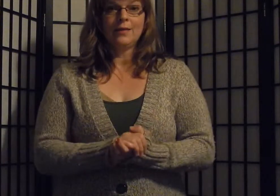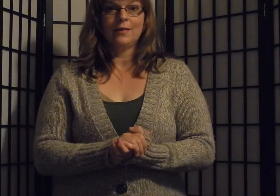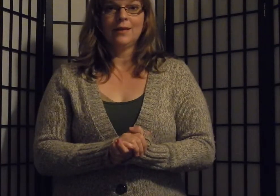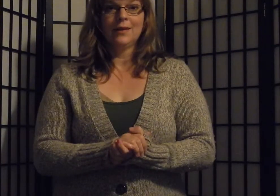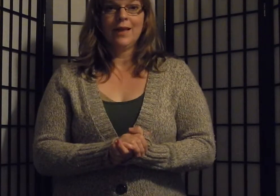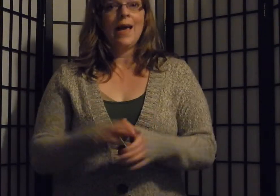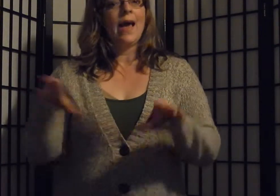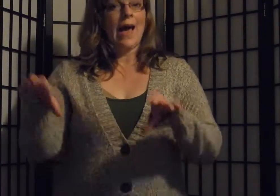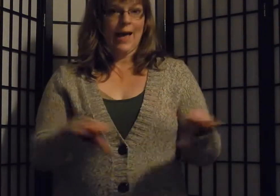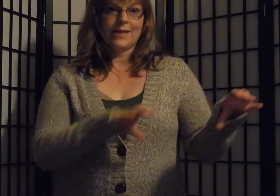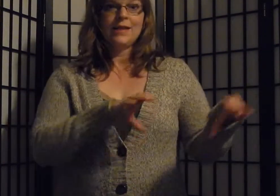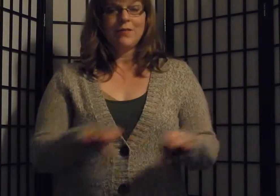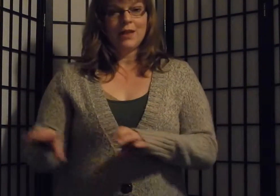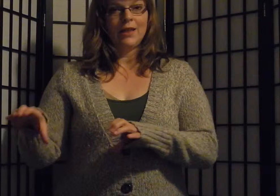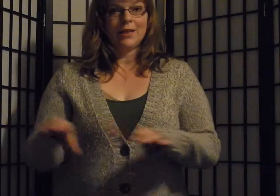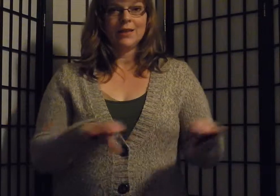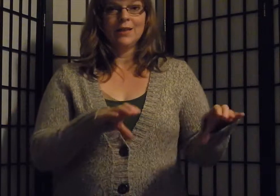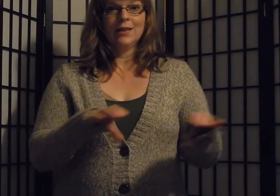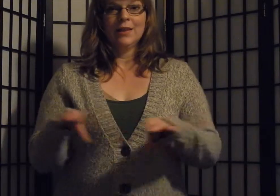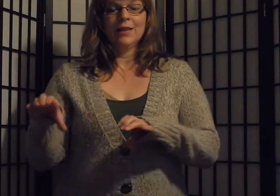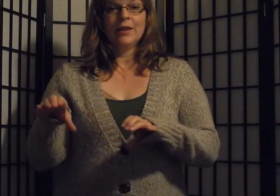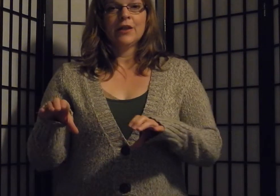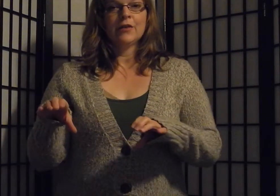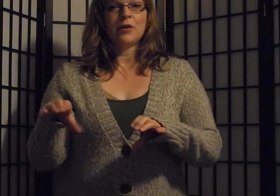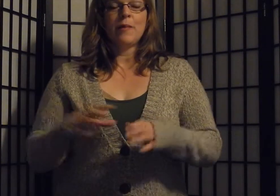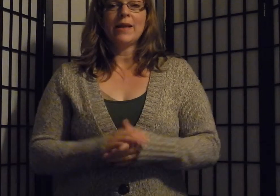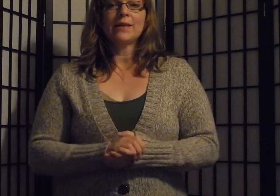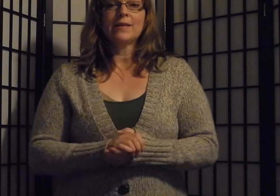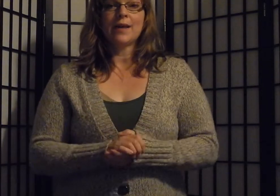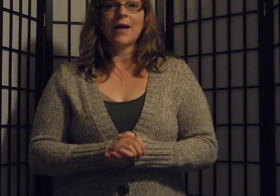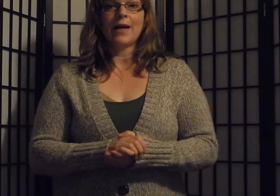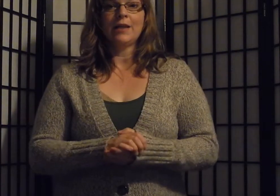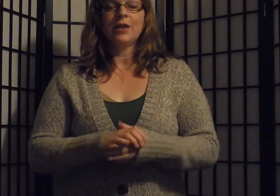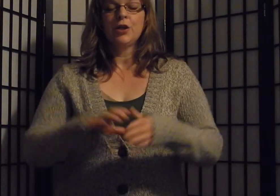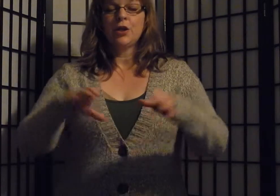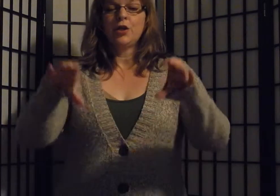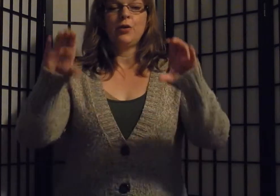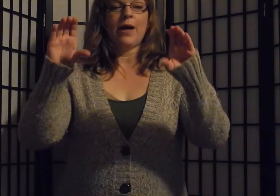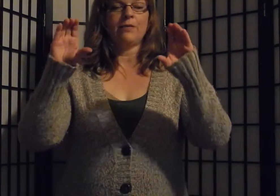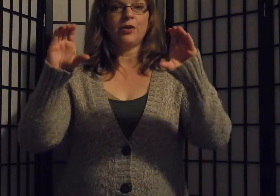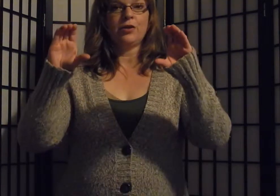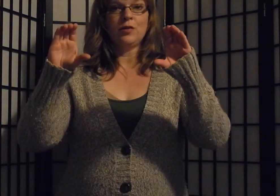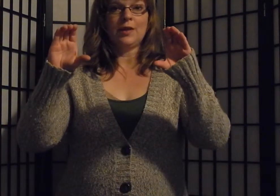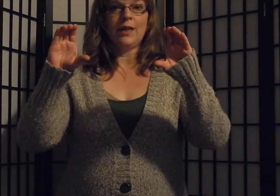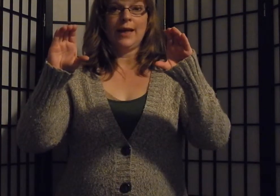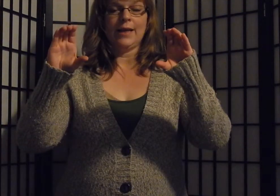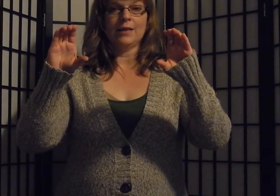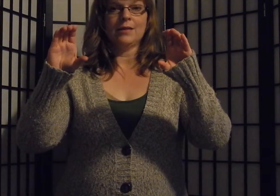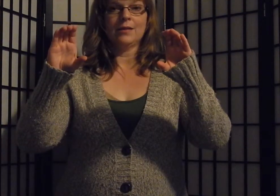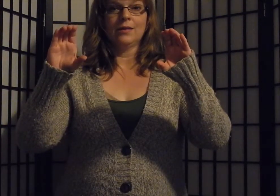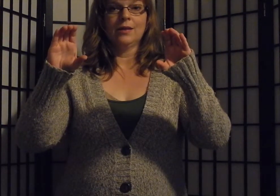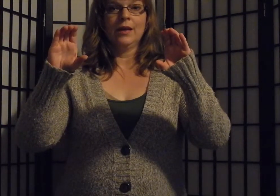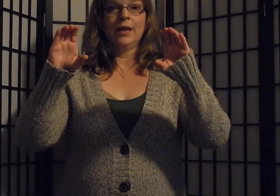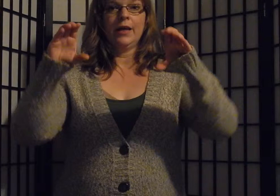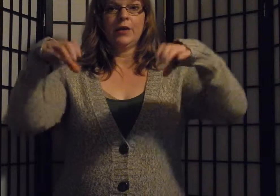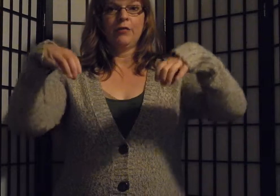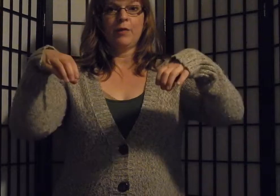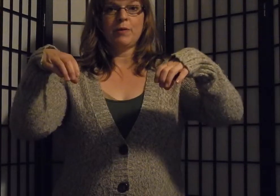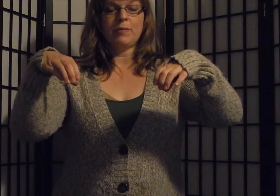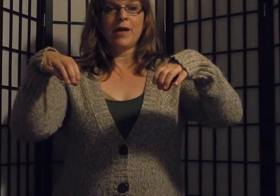is activity. So to make this sign, you have two C hands and you flip them